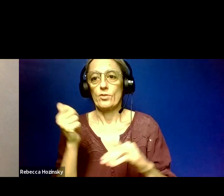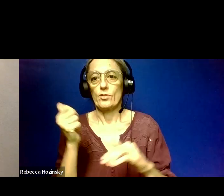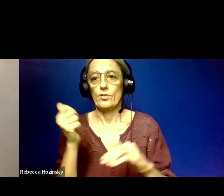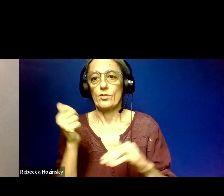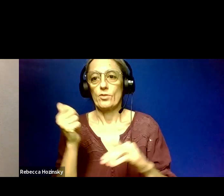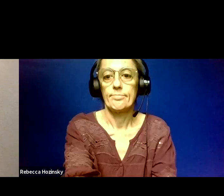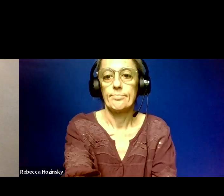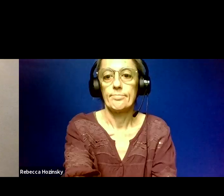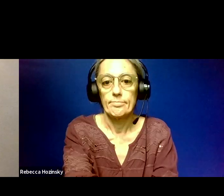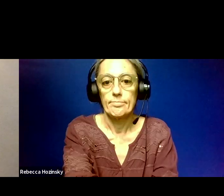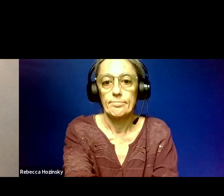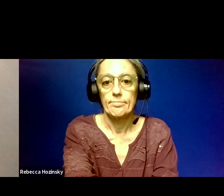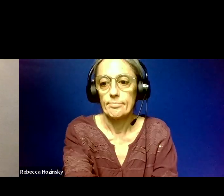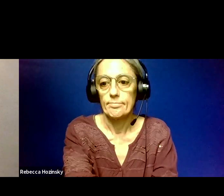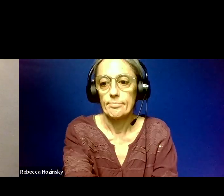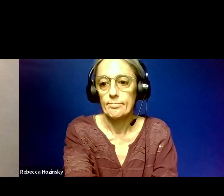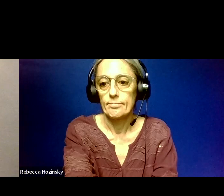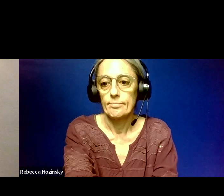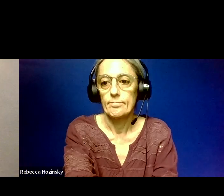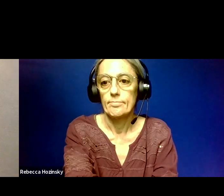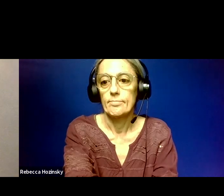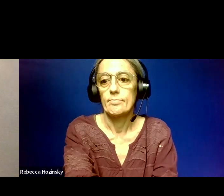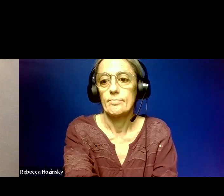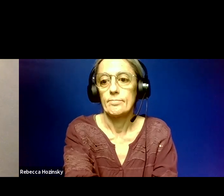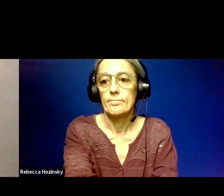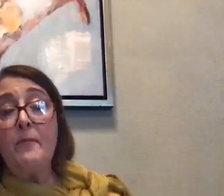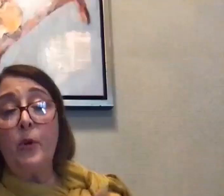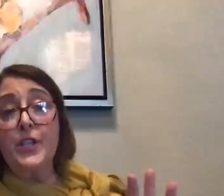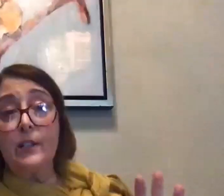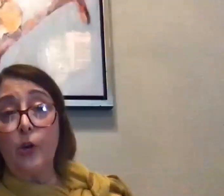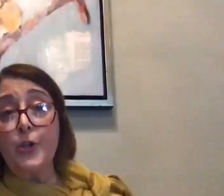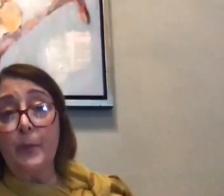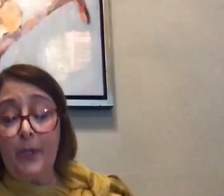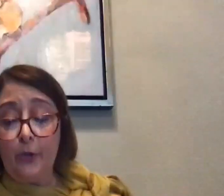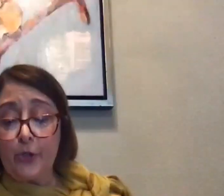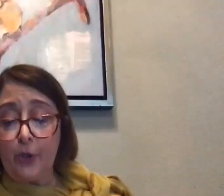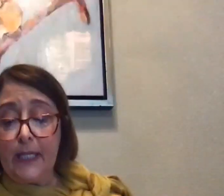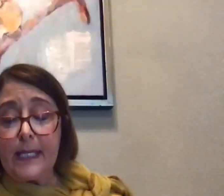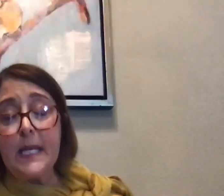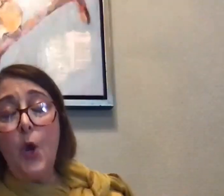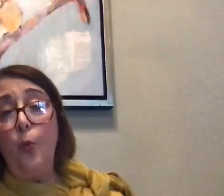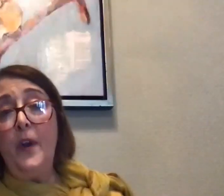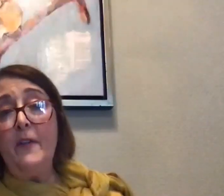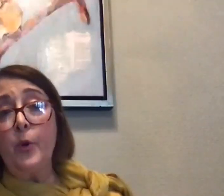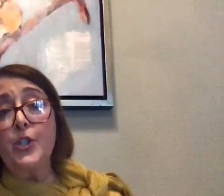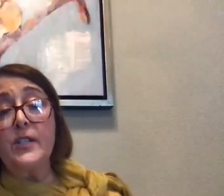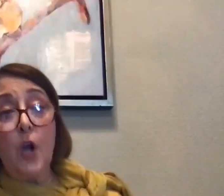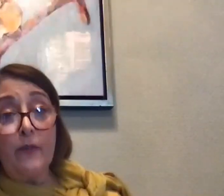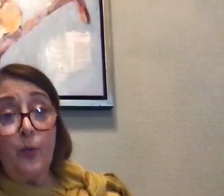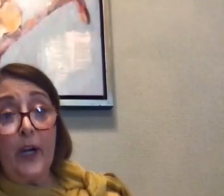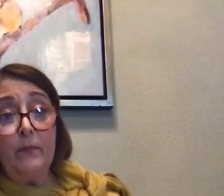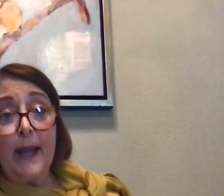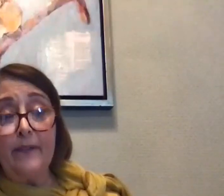added lighting, we've added magnification items, we've purchased larger computer screens, we've